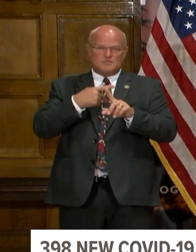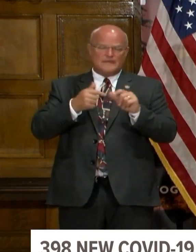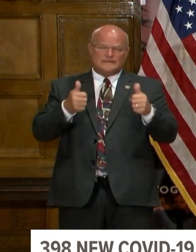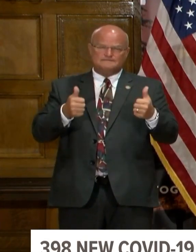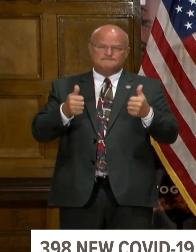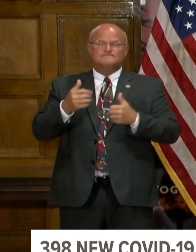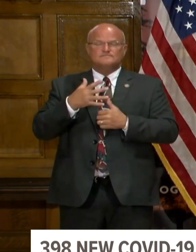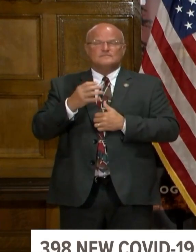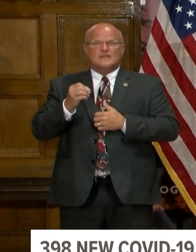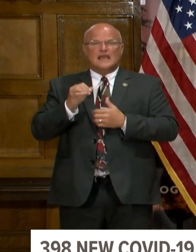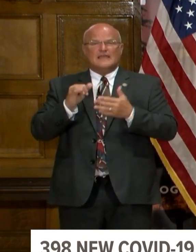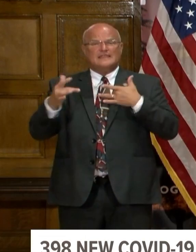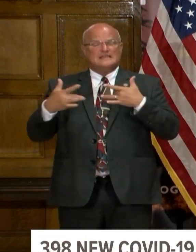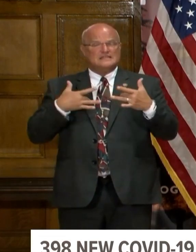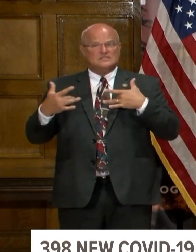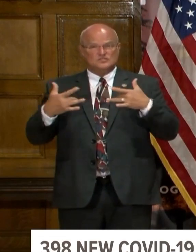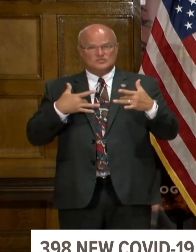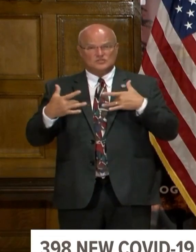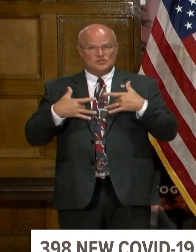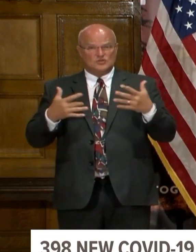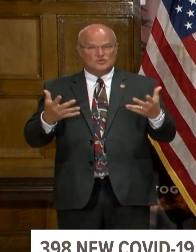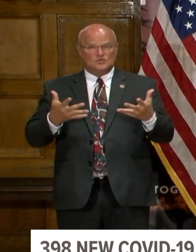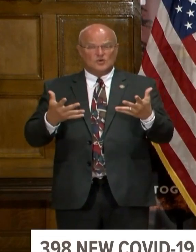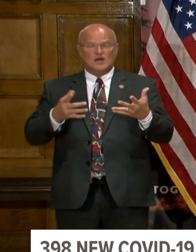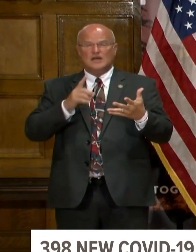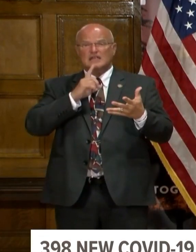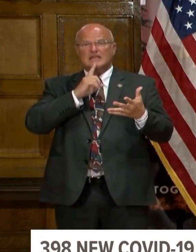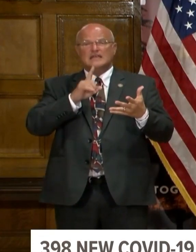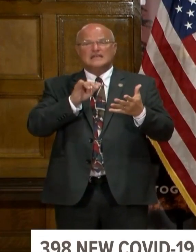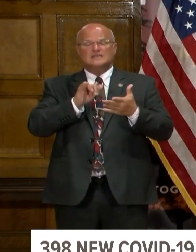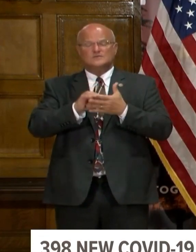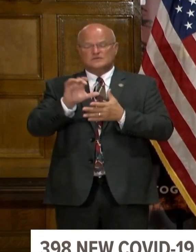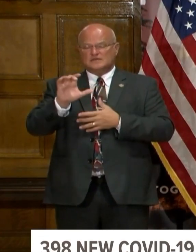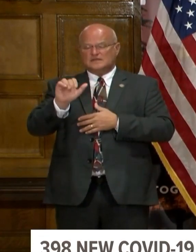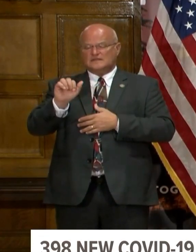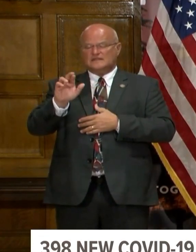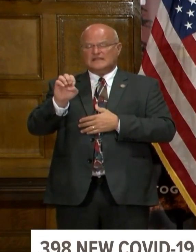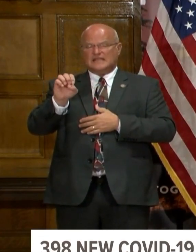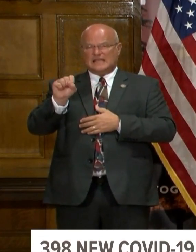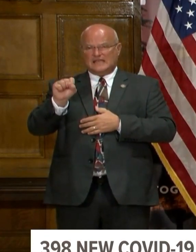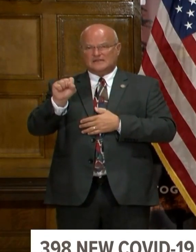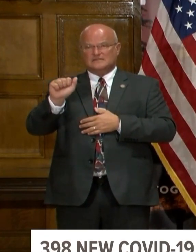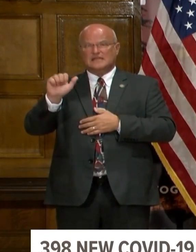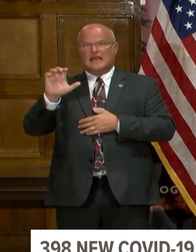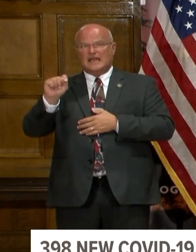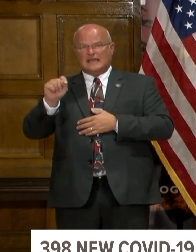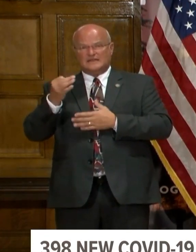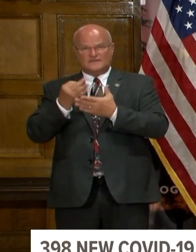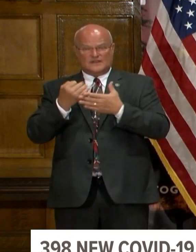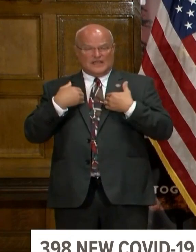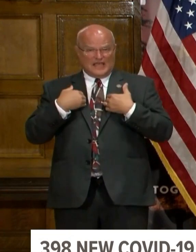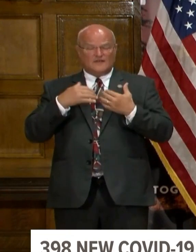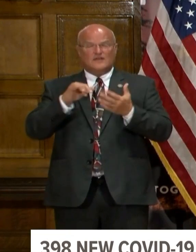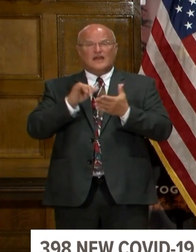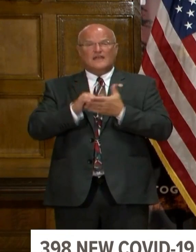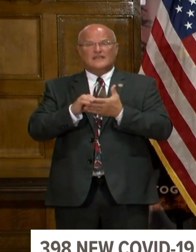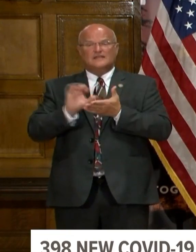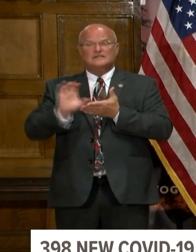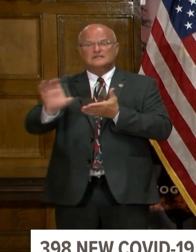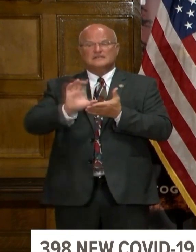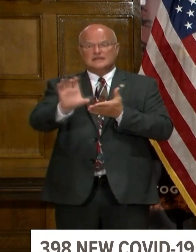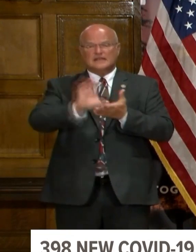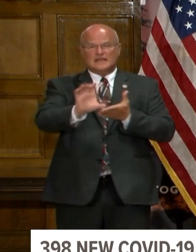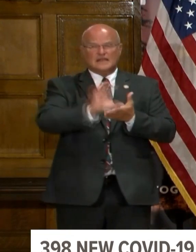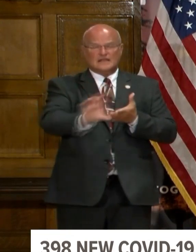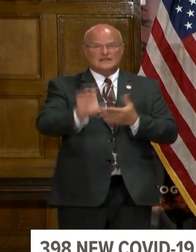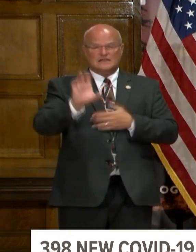And so the concern, though, is in the CARES Act funding that we have, that we're allocating